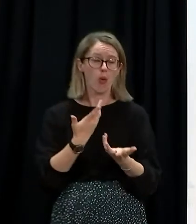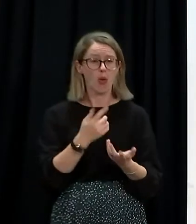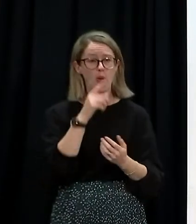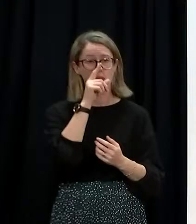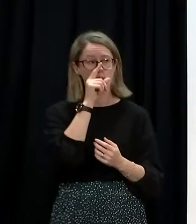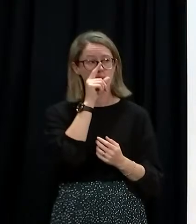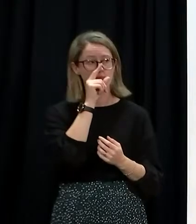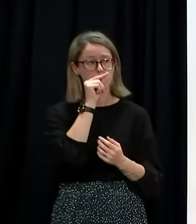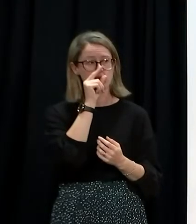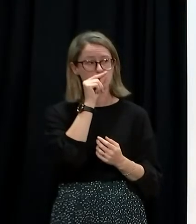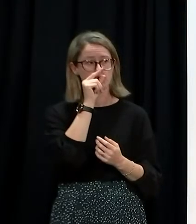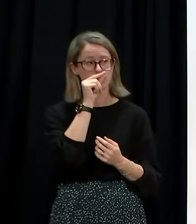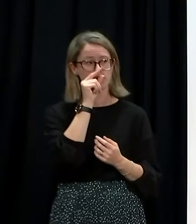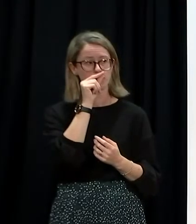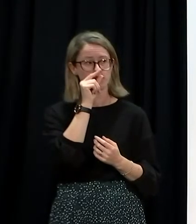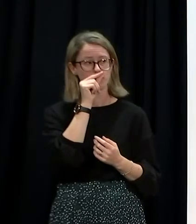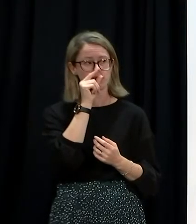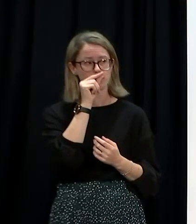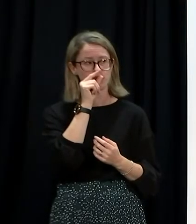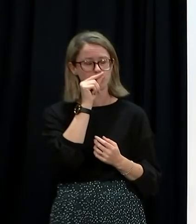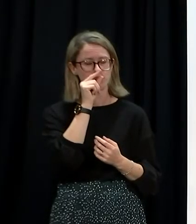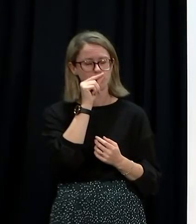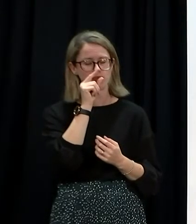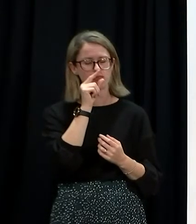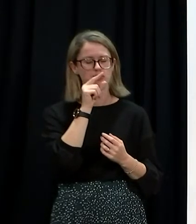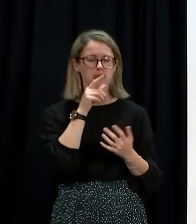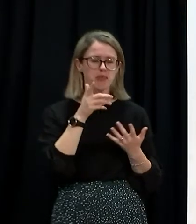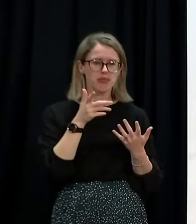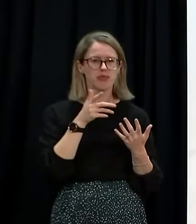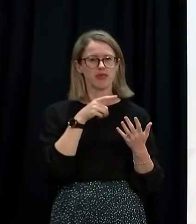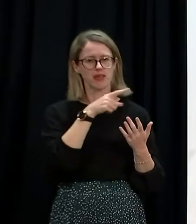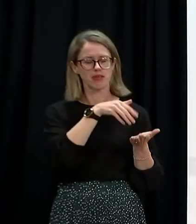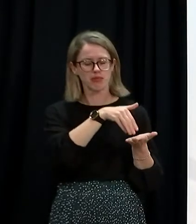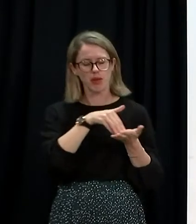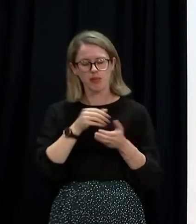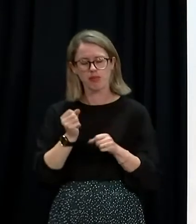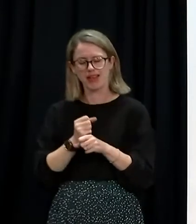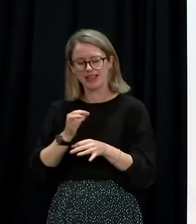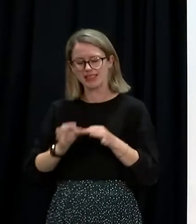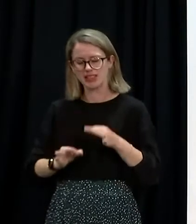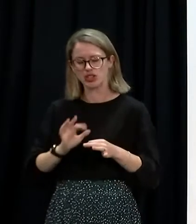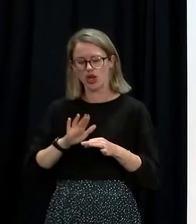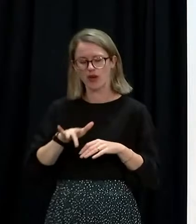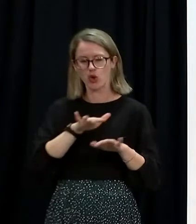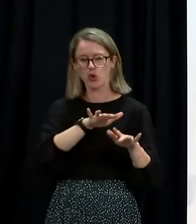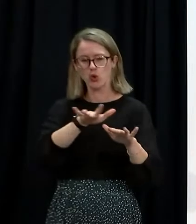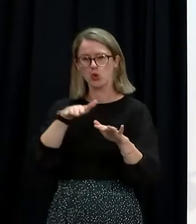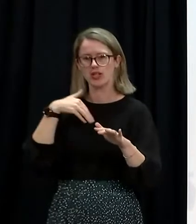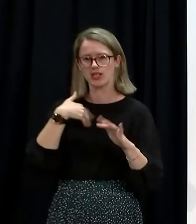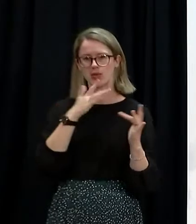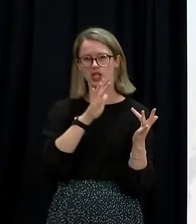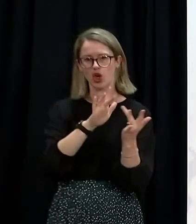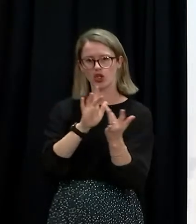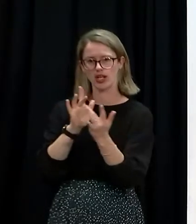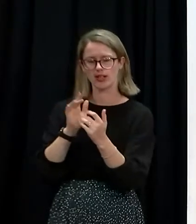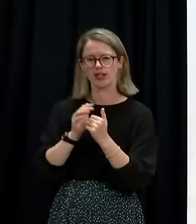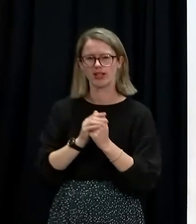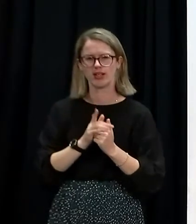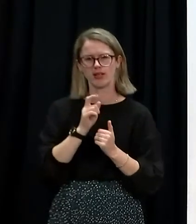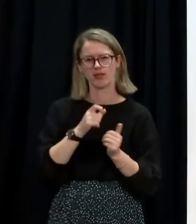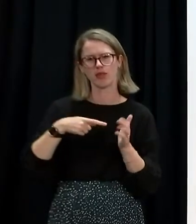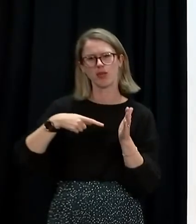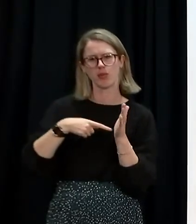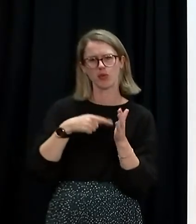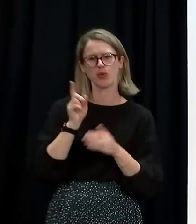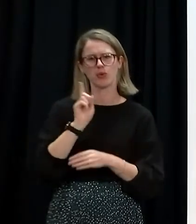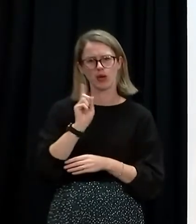is then identified, and hence it informs the decisions around who needs to be contacted. Of course, the imperative thing here